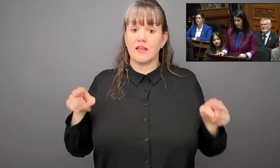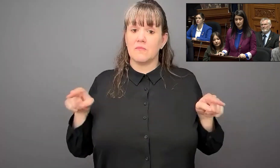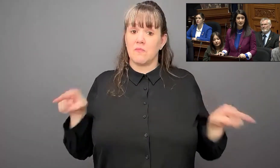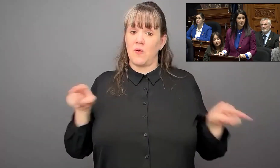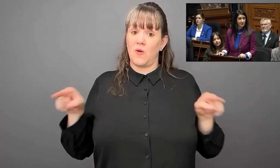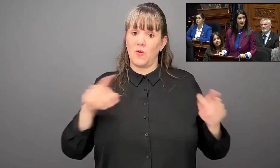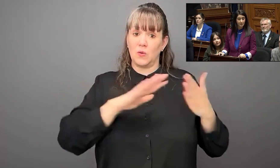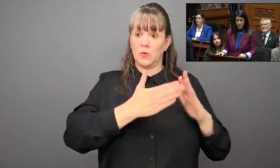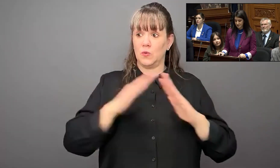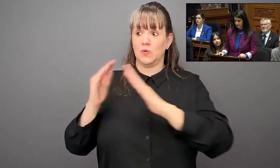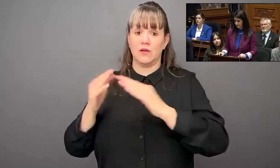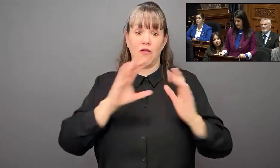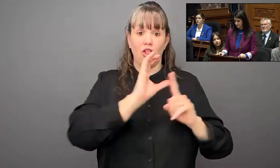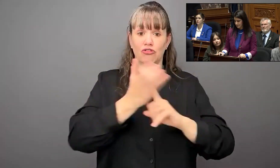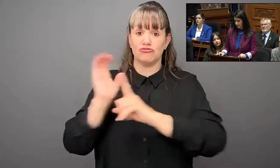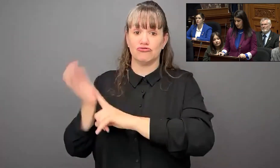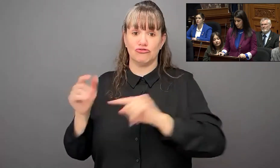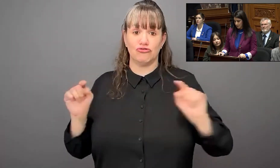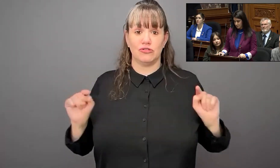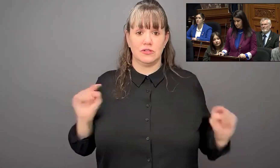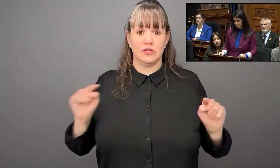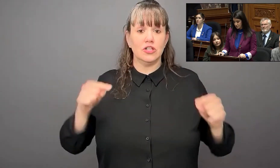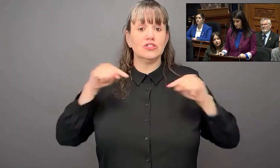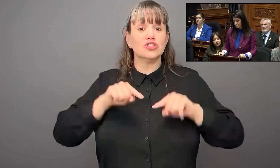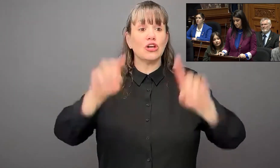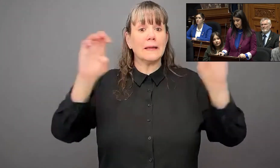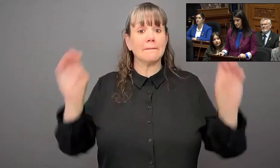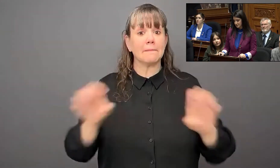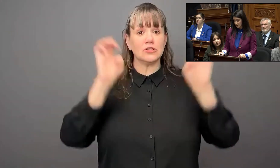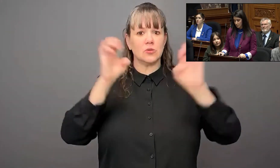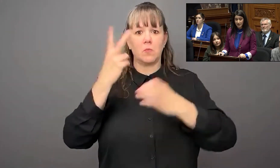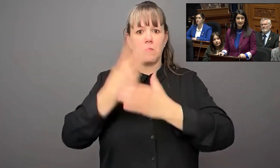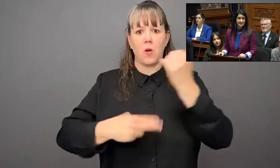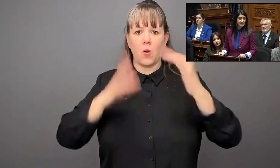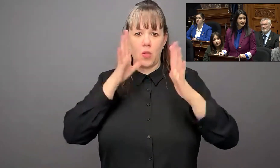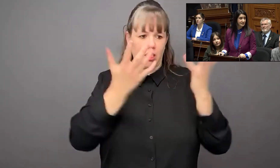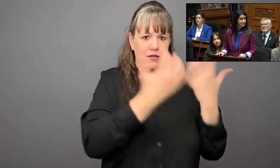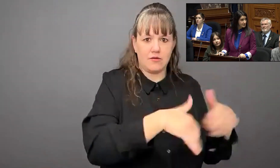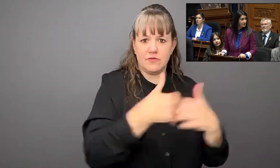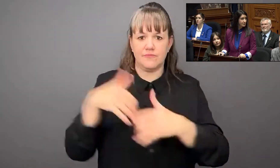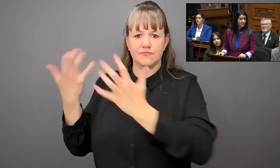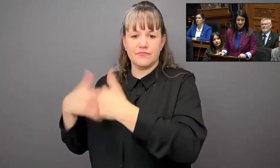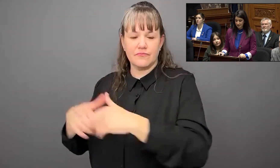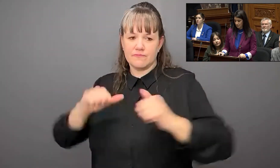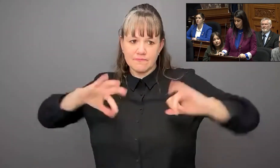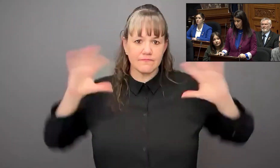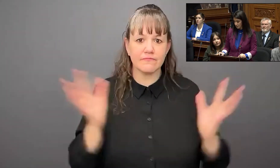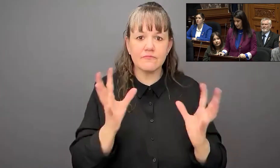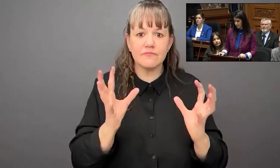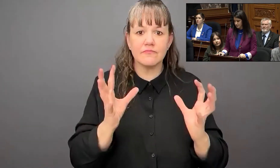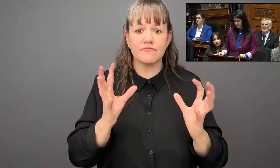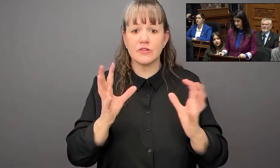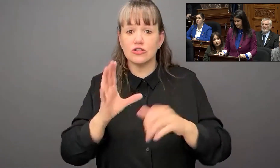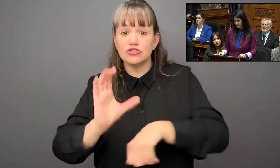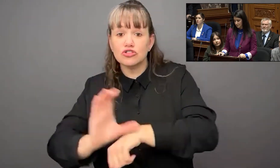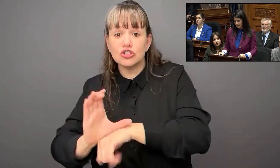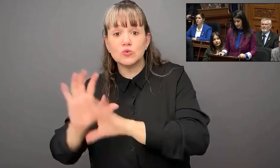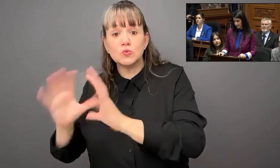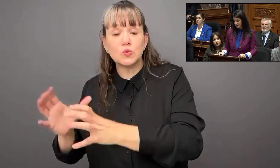so quickly during emergencies. Whether through church groups, organizations like Filipino BC or Mabuhay